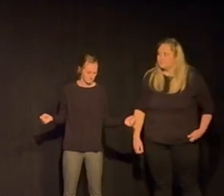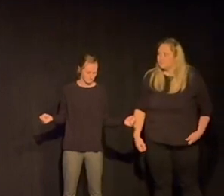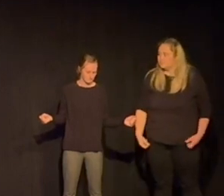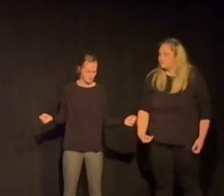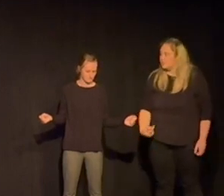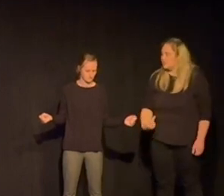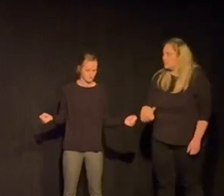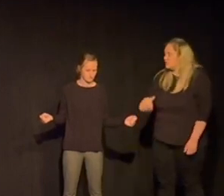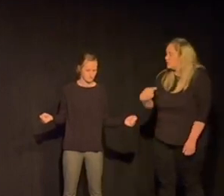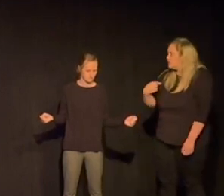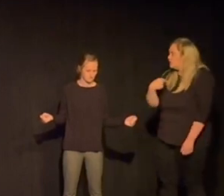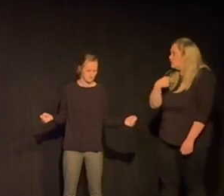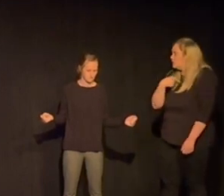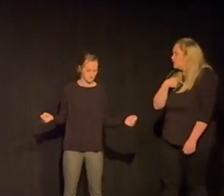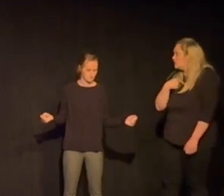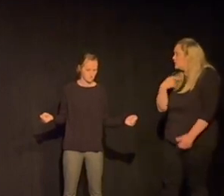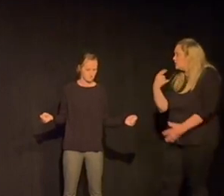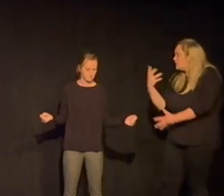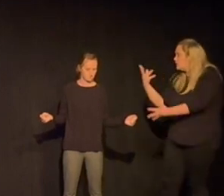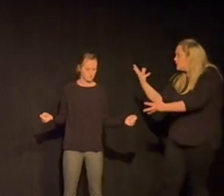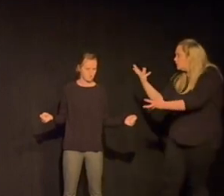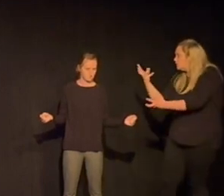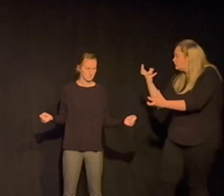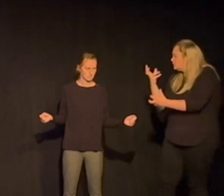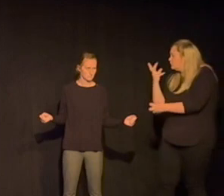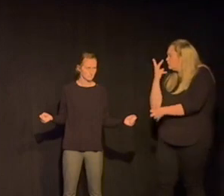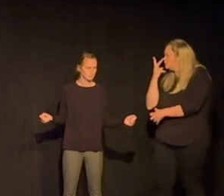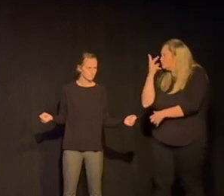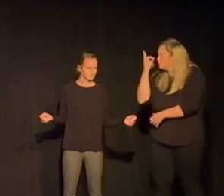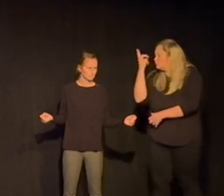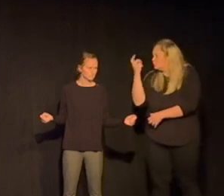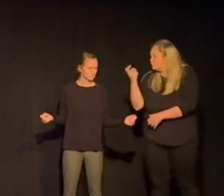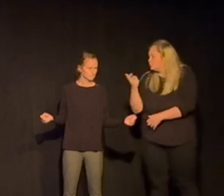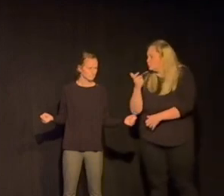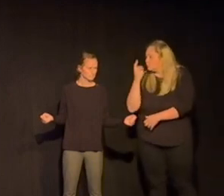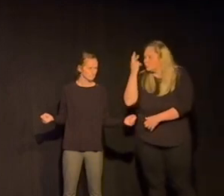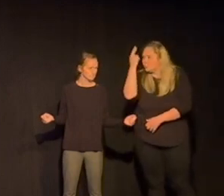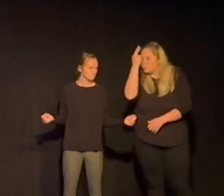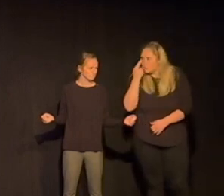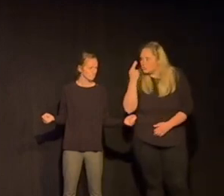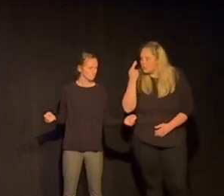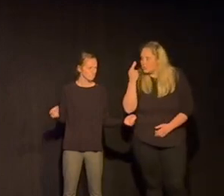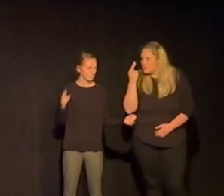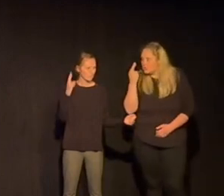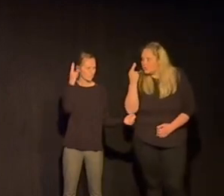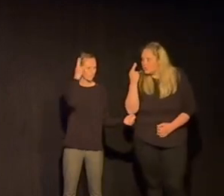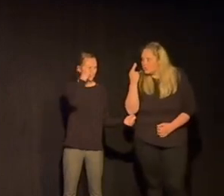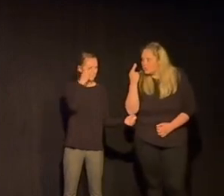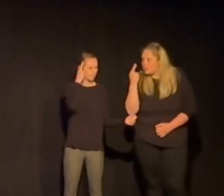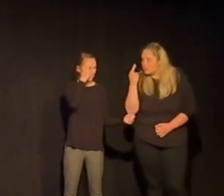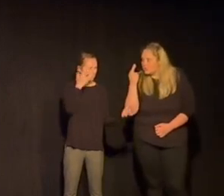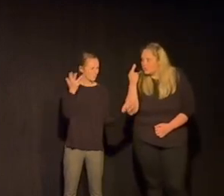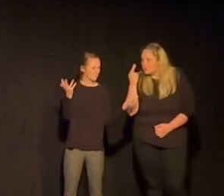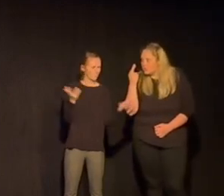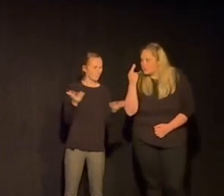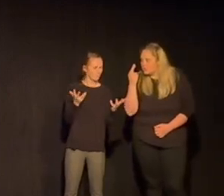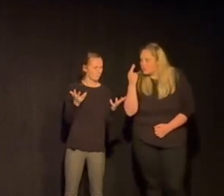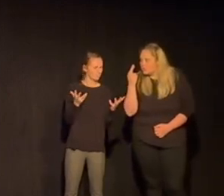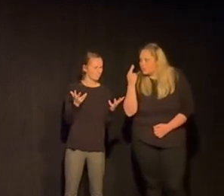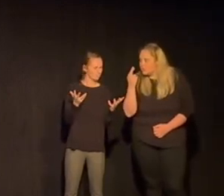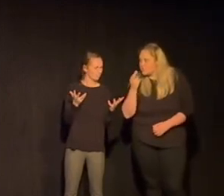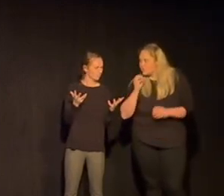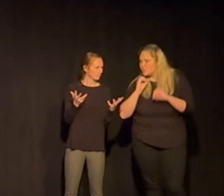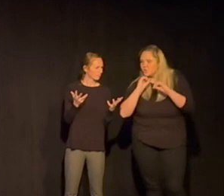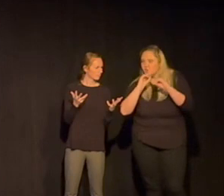I want to watch you realize. Realize what? There is